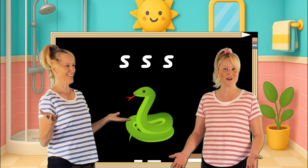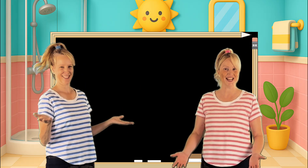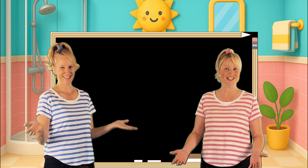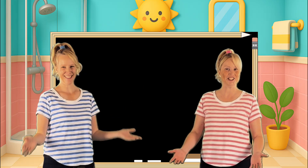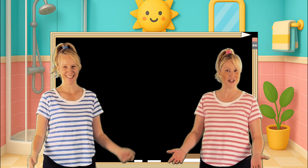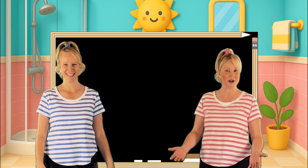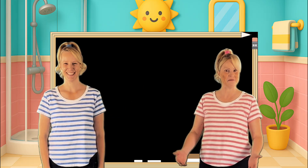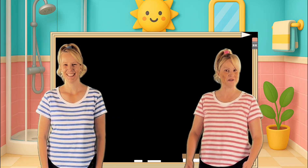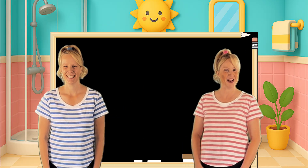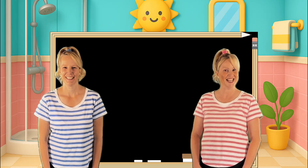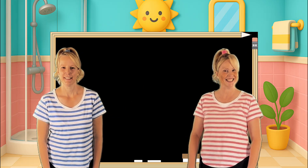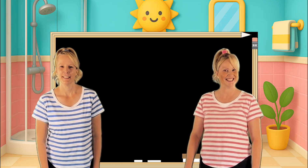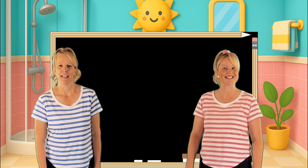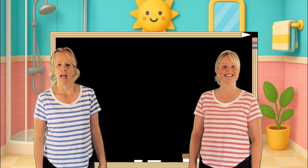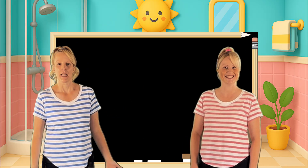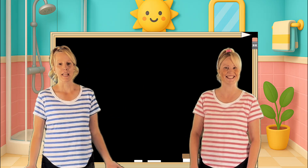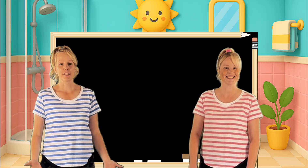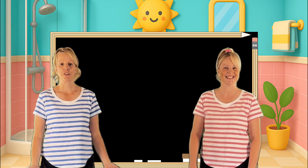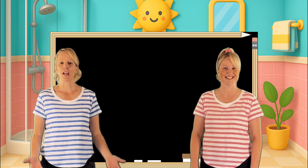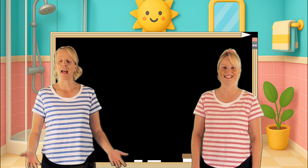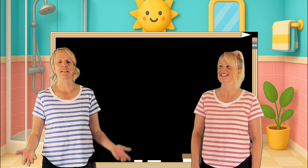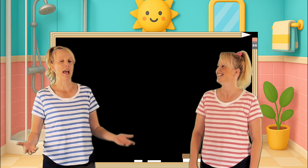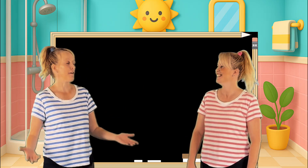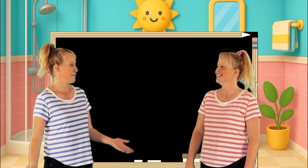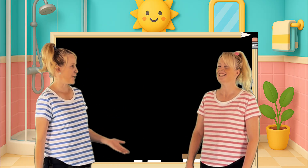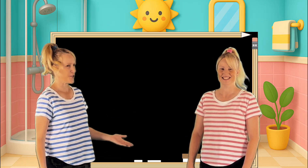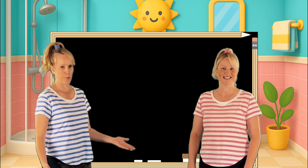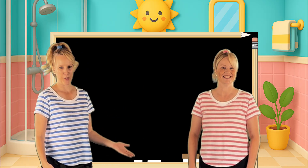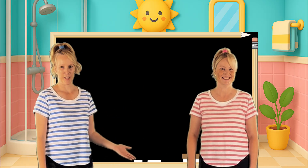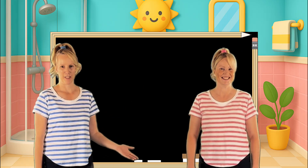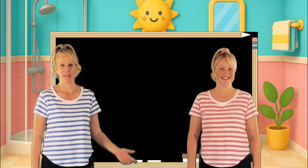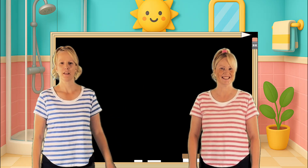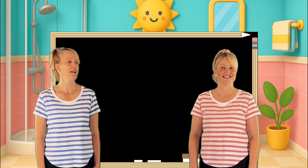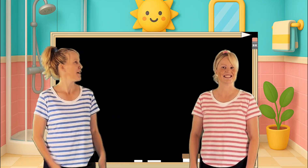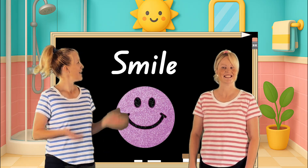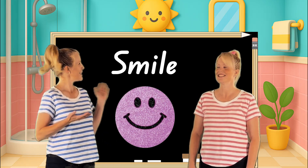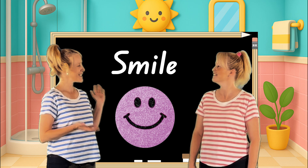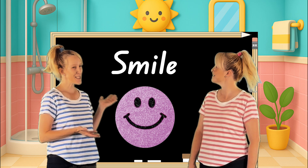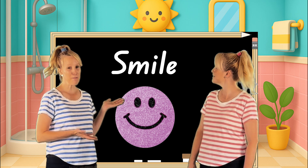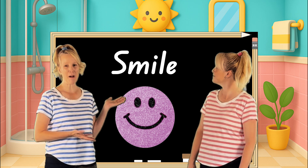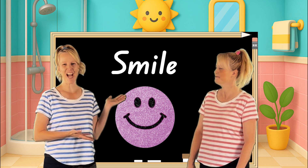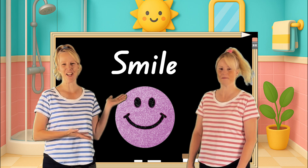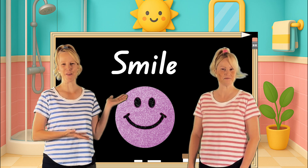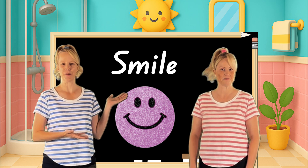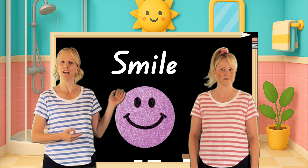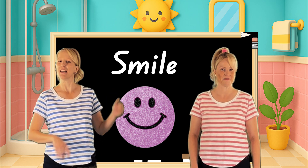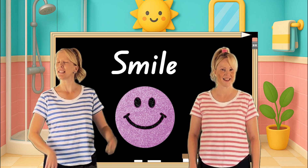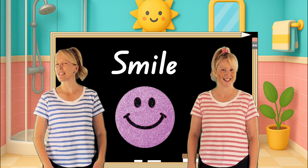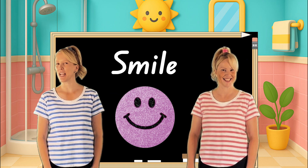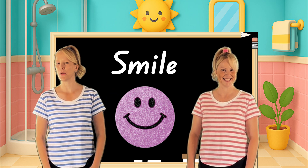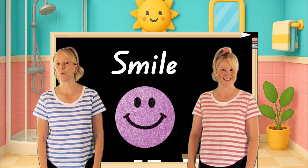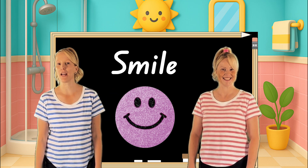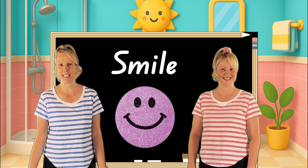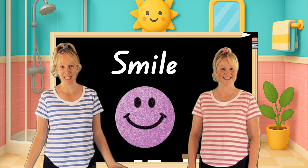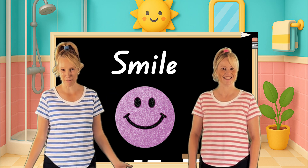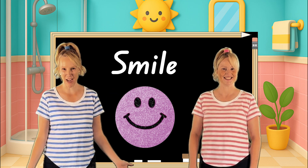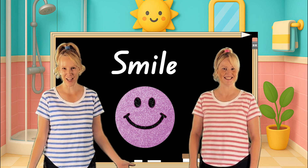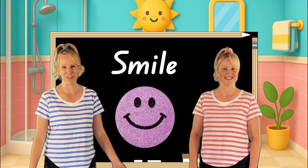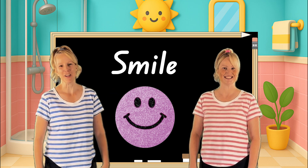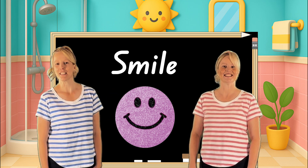Great job, friends. Let's look at our first word. Smile. Say the word smile